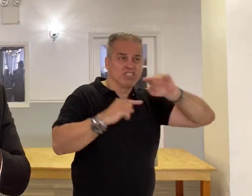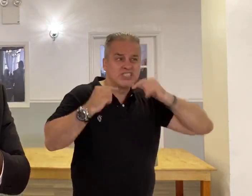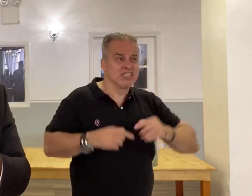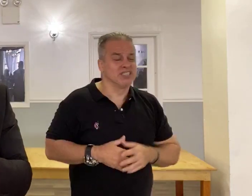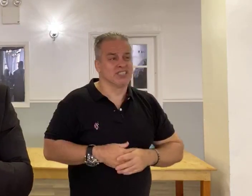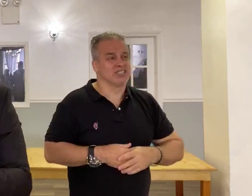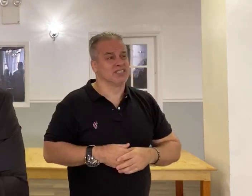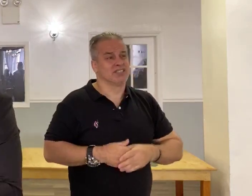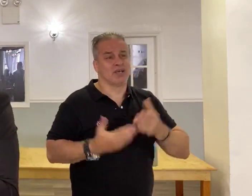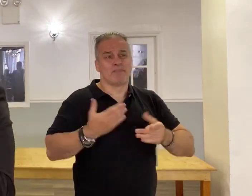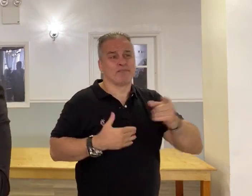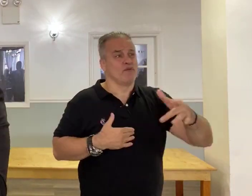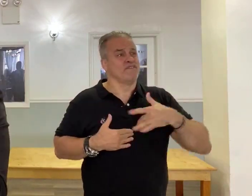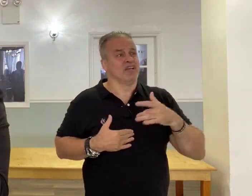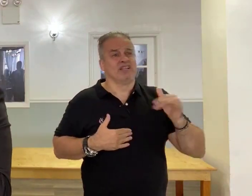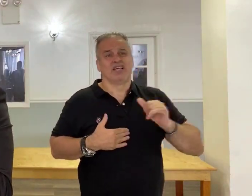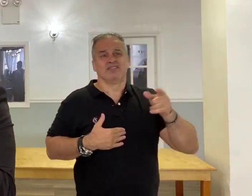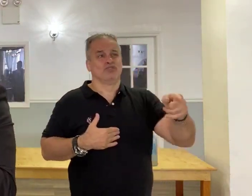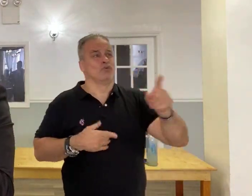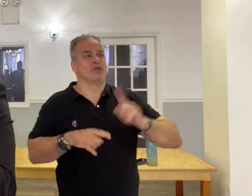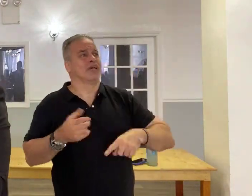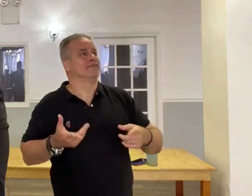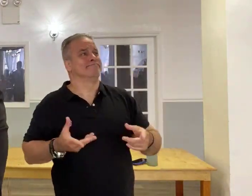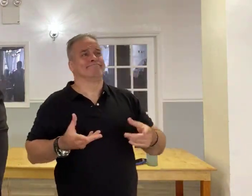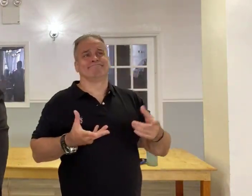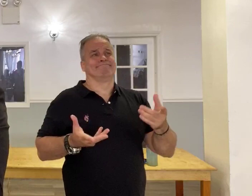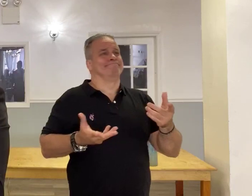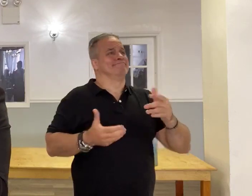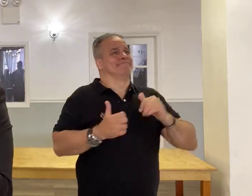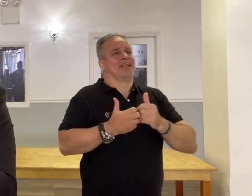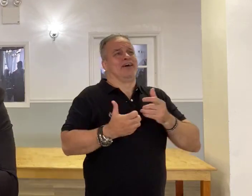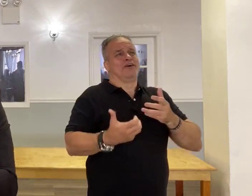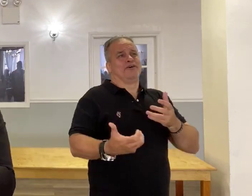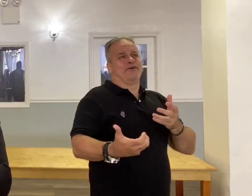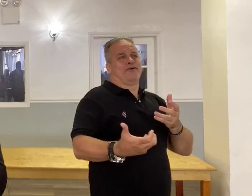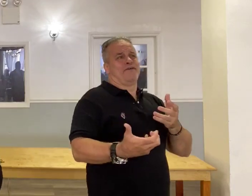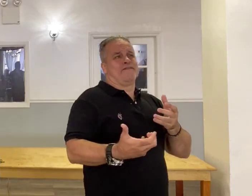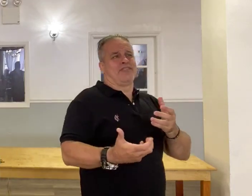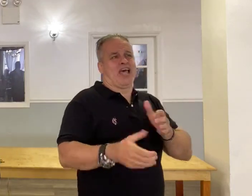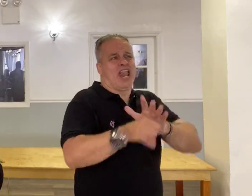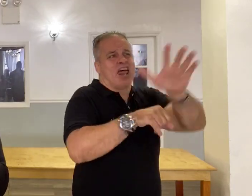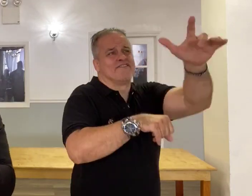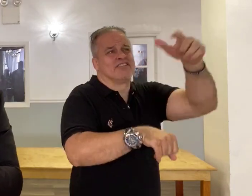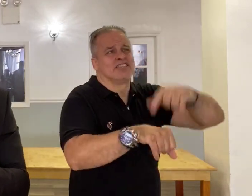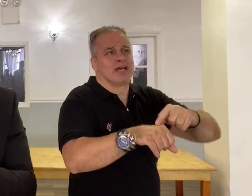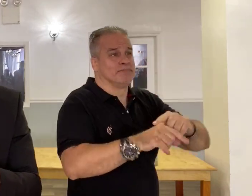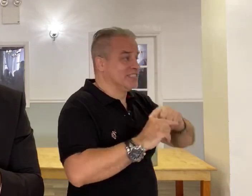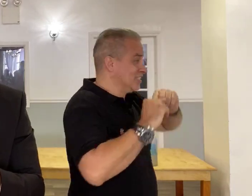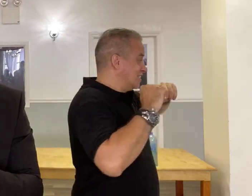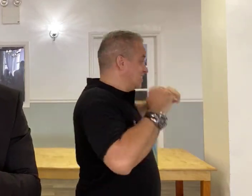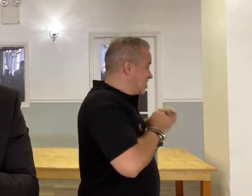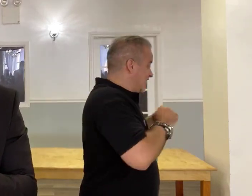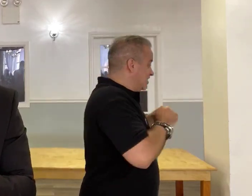seem to find time for Christ. You can't seem to find a way to serve God the way you're supposed to.